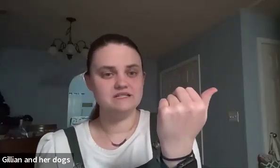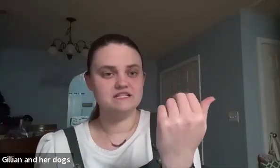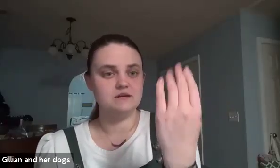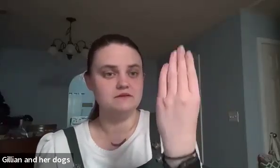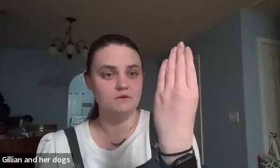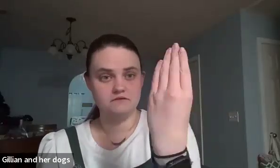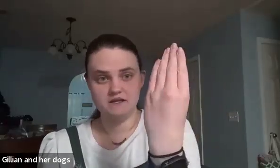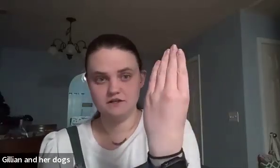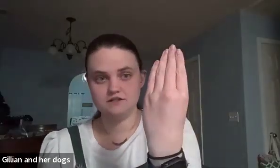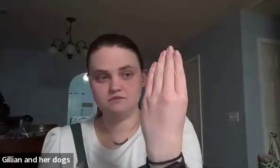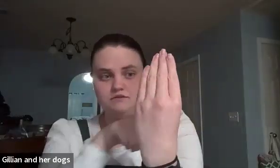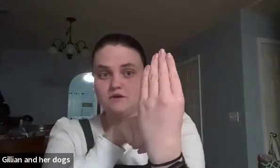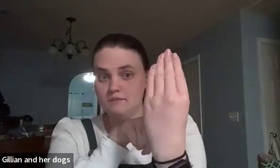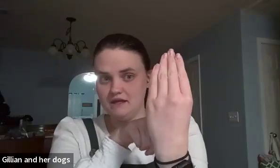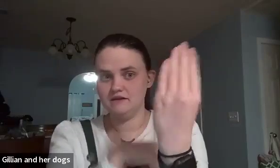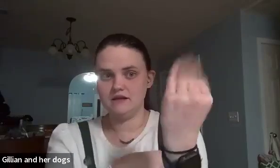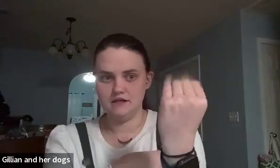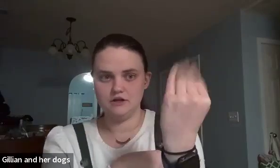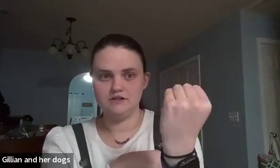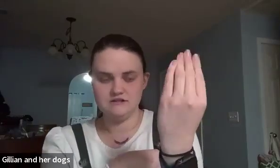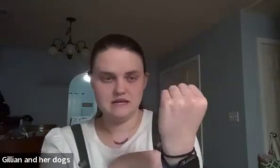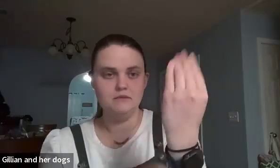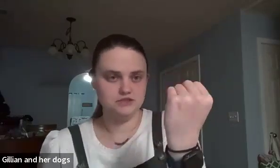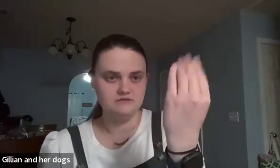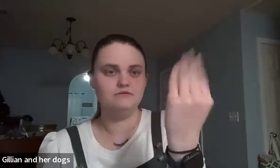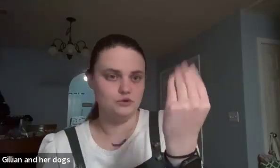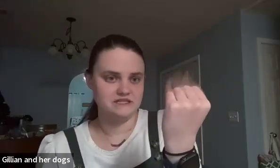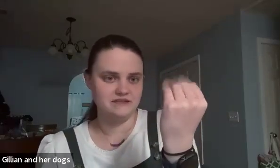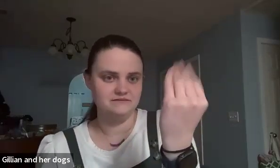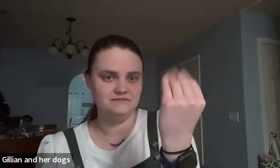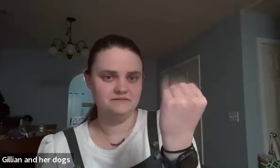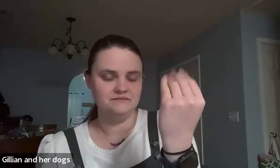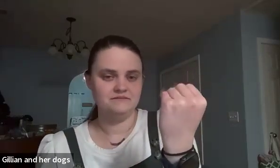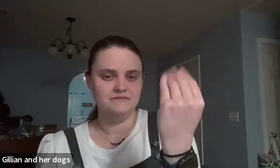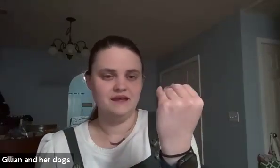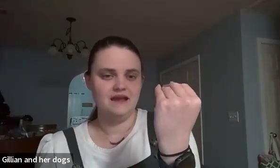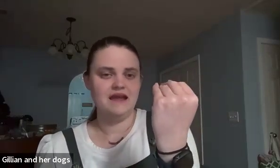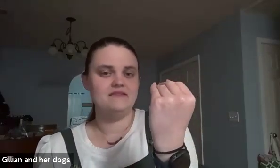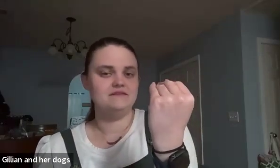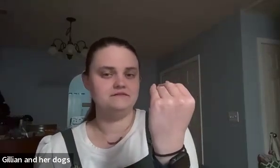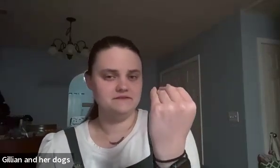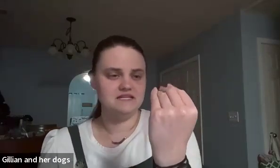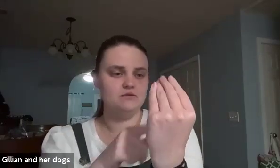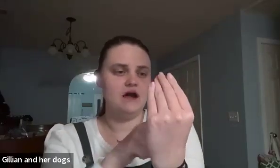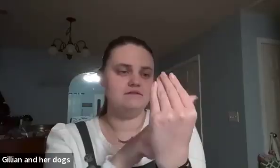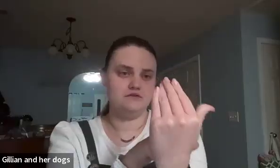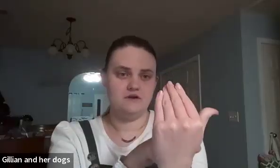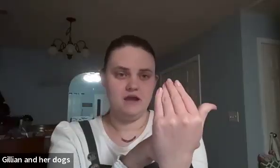14 is going to be four fingers with your thumb in, and you're going to do the same motion. 14. And then 15 will have your thumb